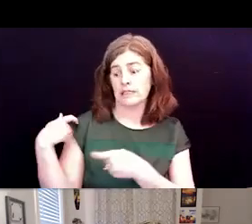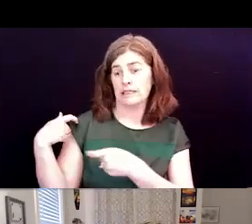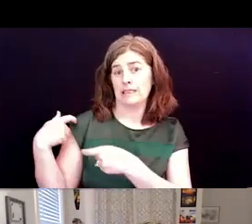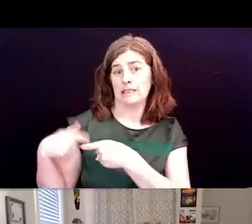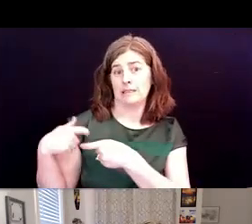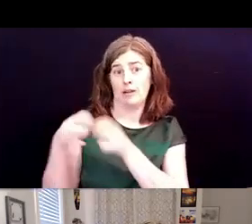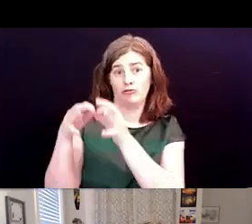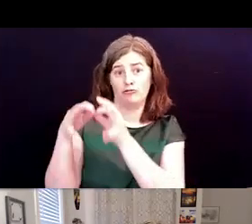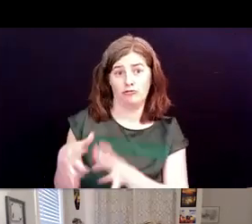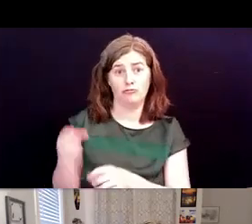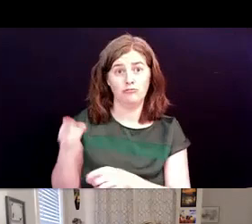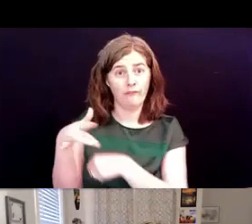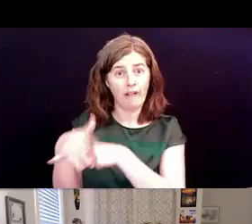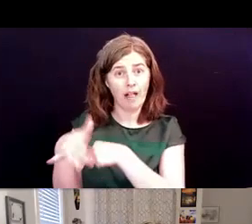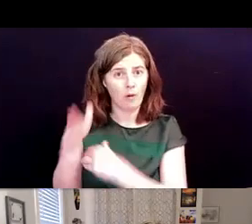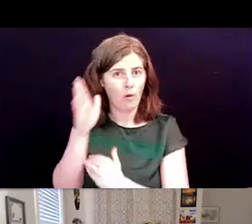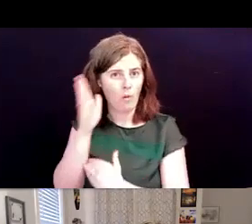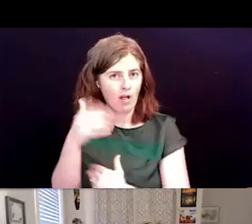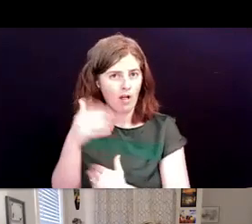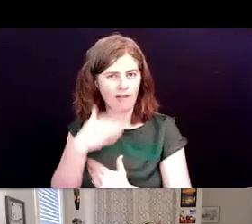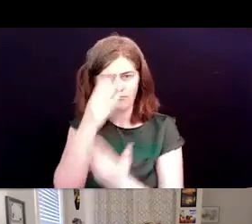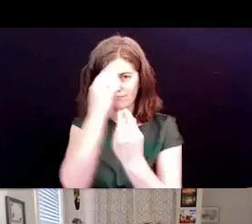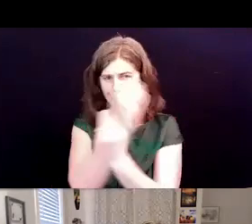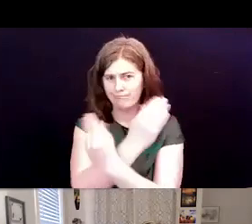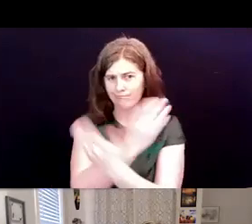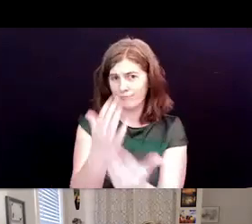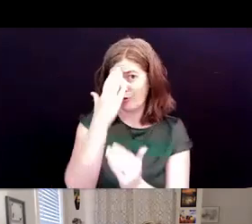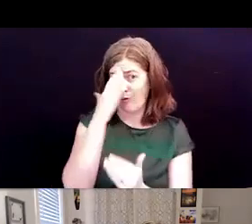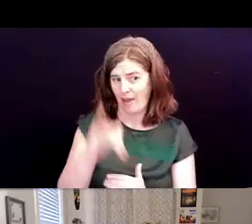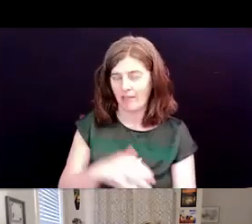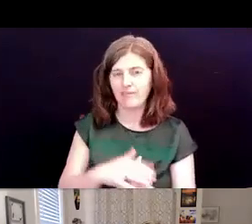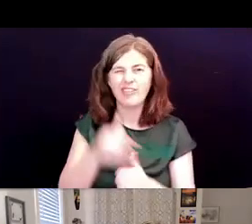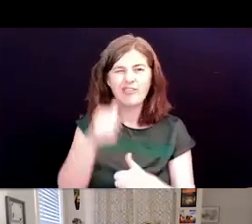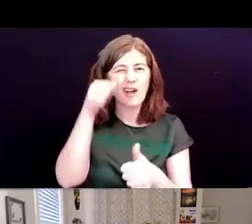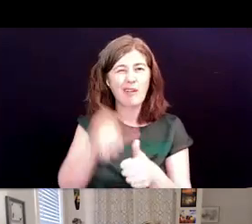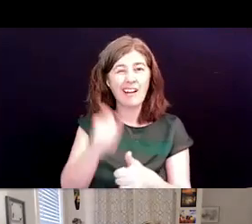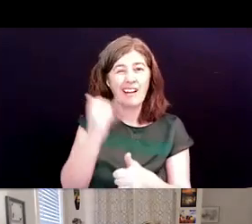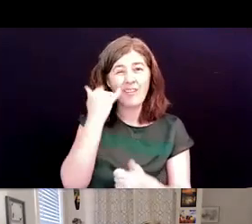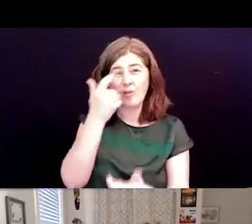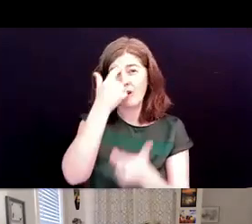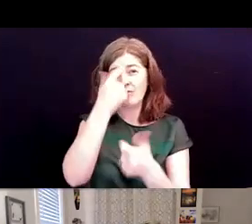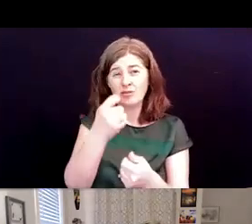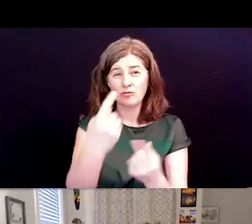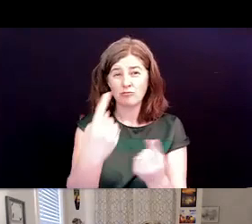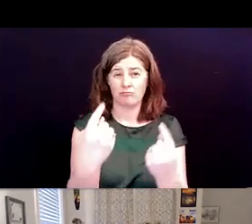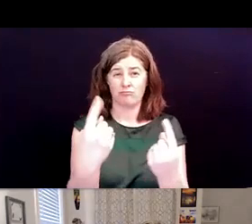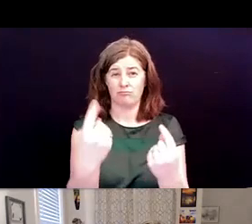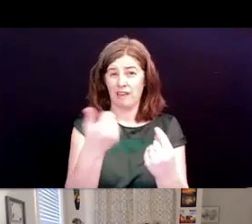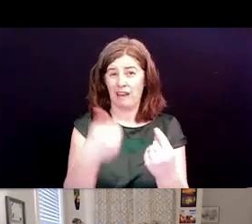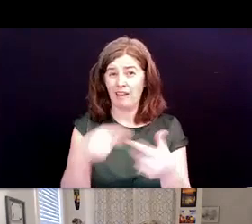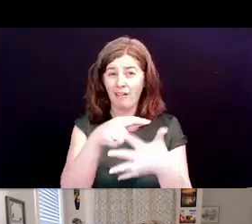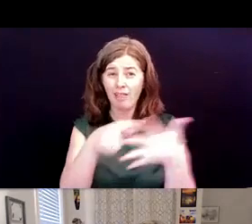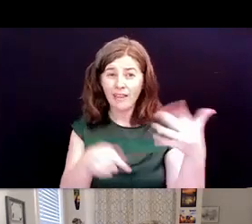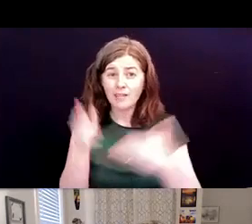will be available. We just wanted to make sure that you knew that. And remember that if you are interested in attending any of these